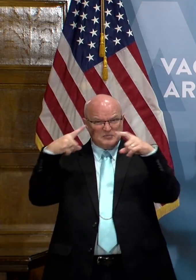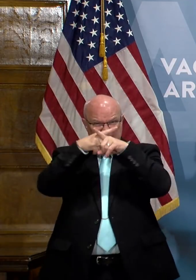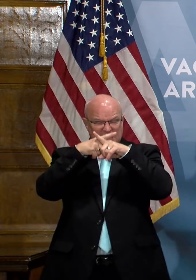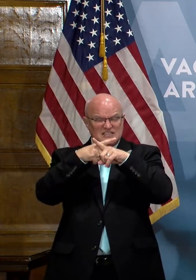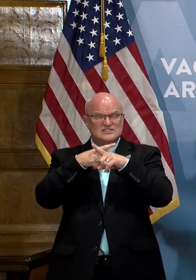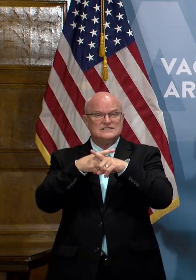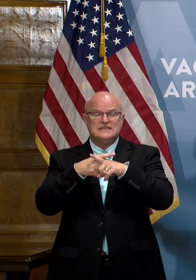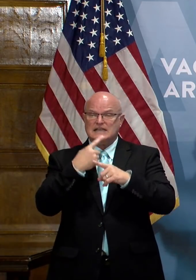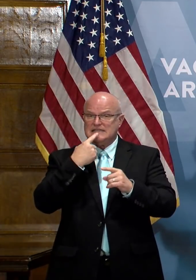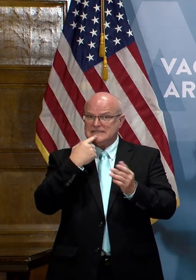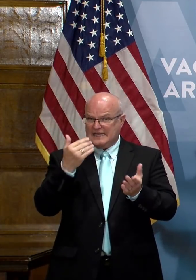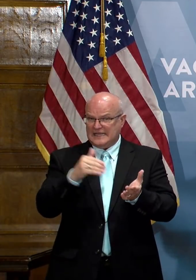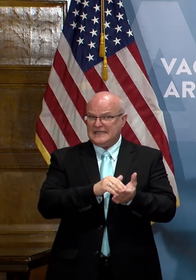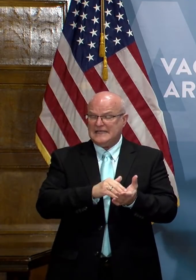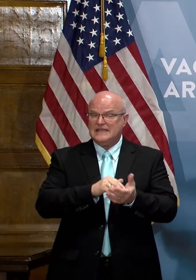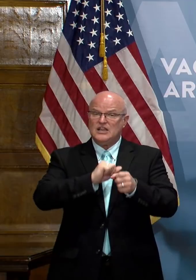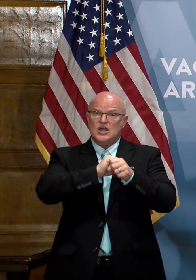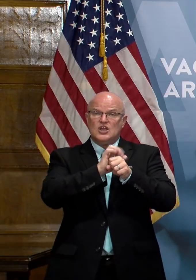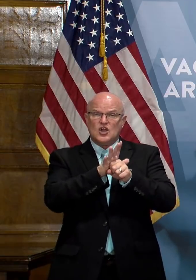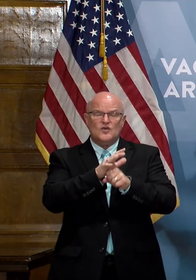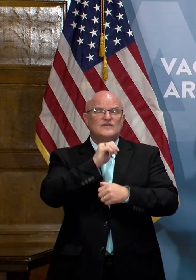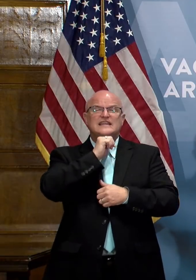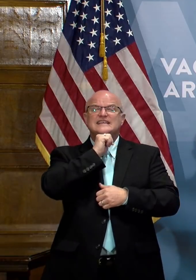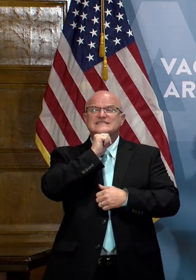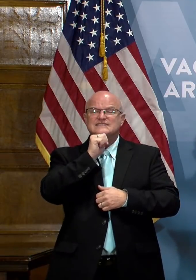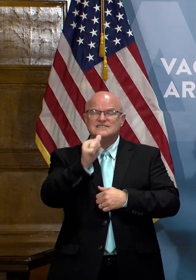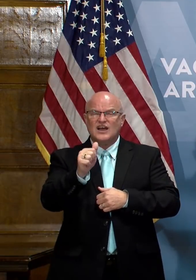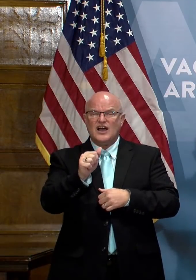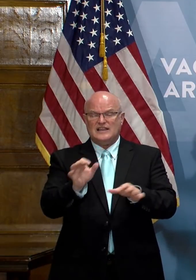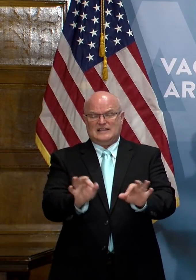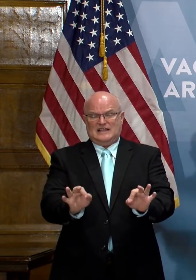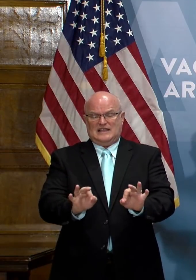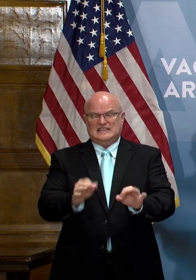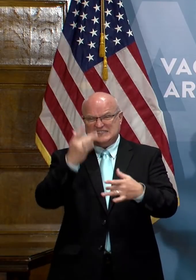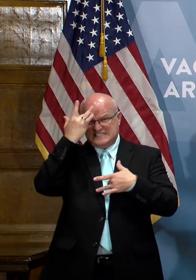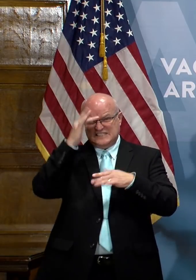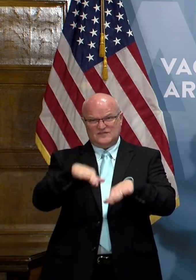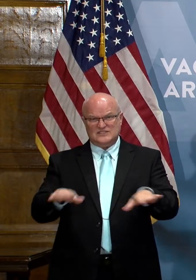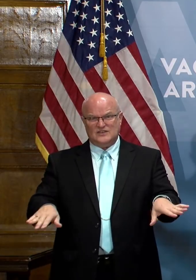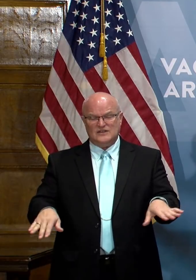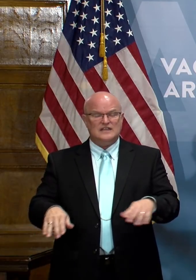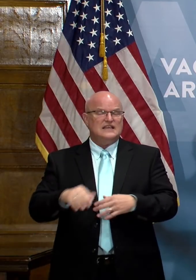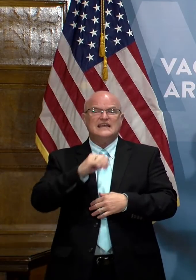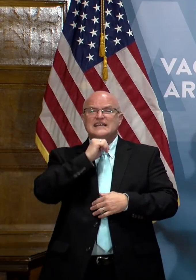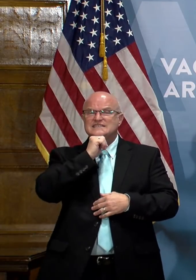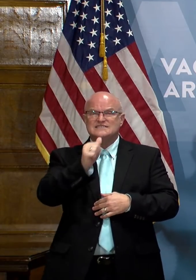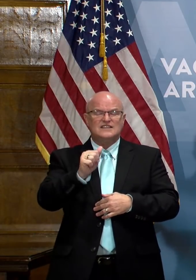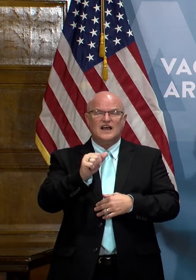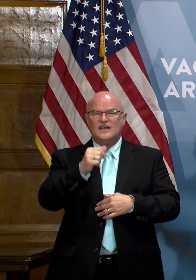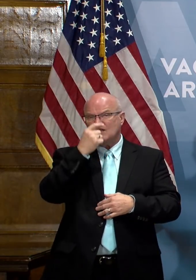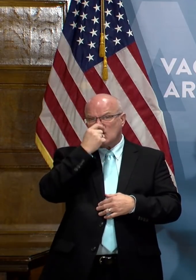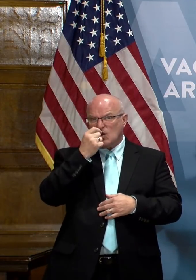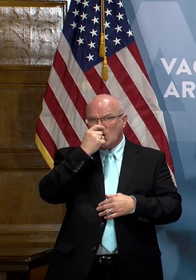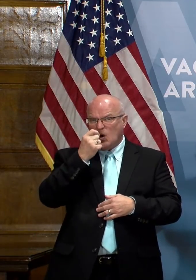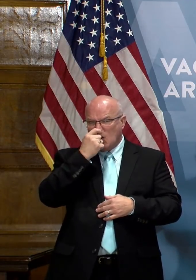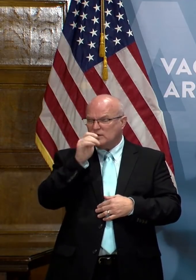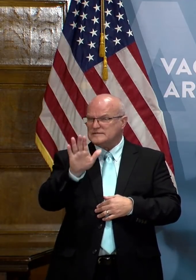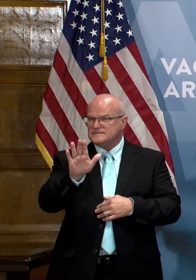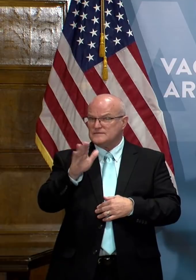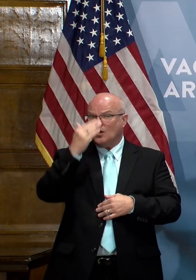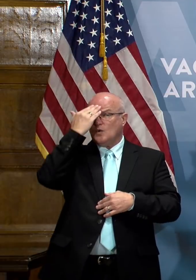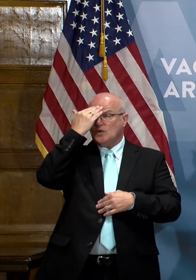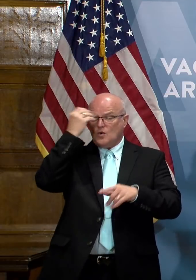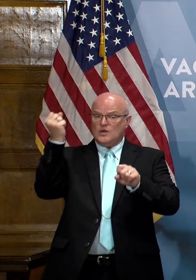I'll state this again, COVID is not a benign disease in children. It is not flu, it is not the cold. We know that it